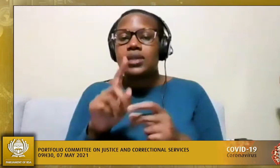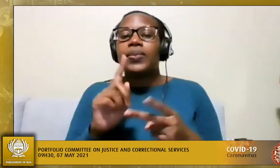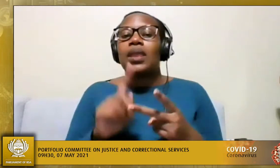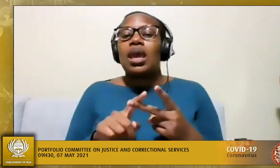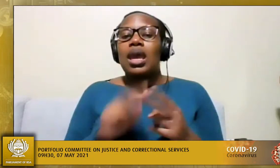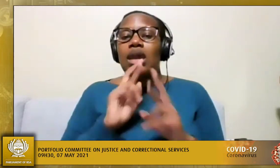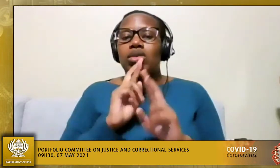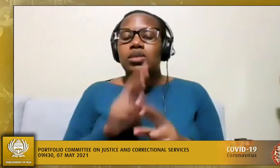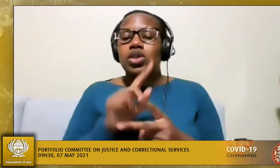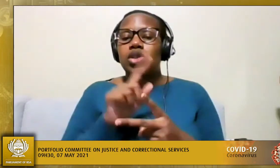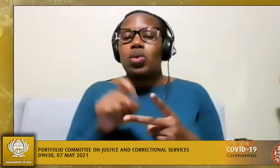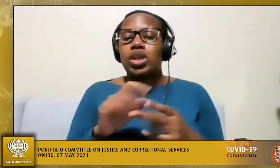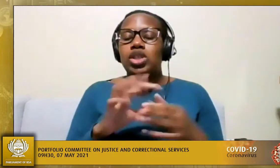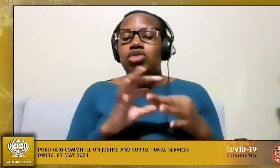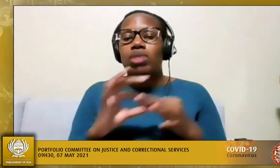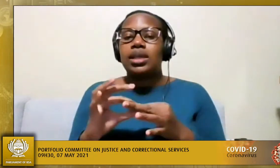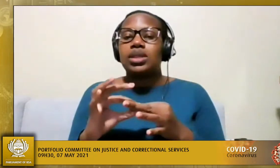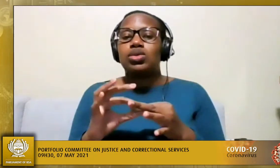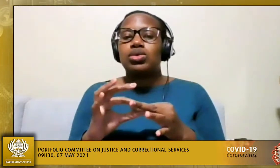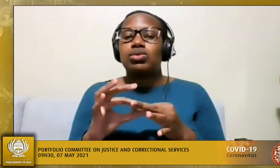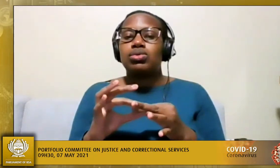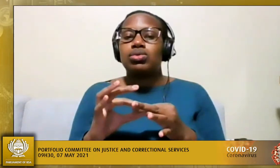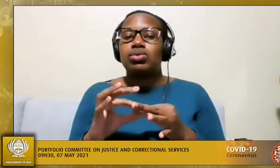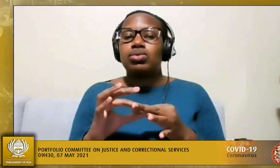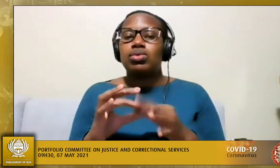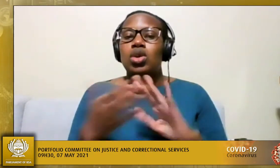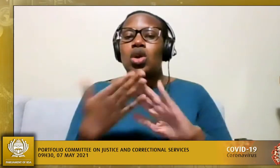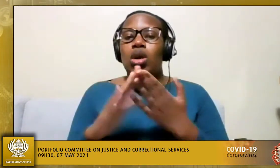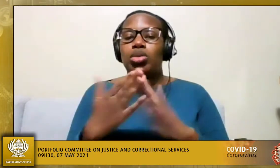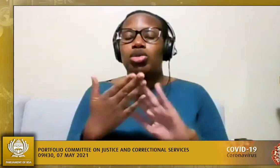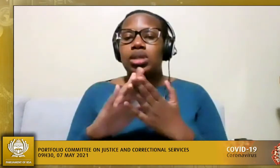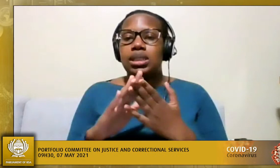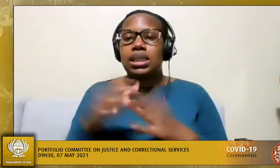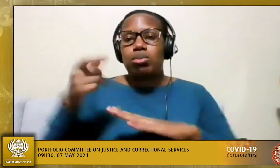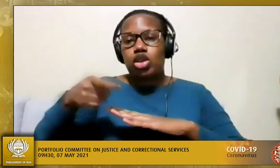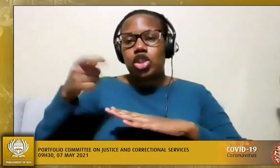the question regarding uh the community prosecutions